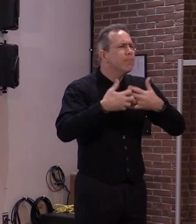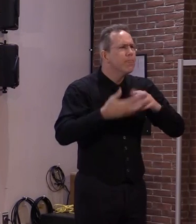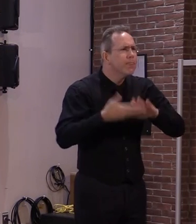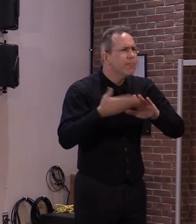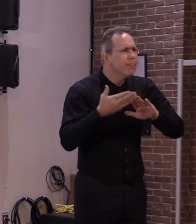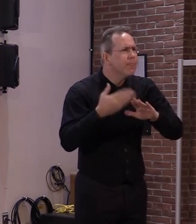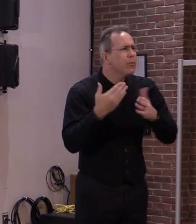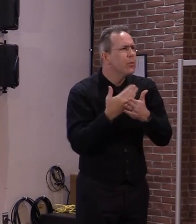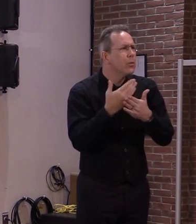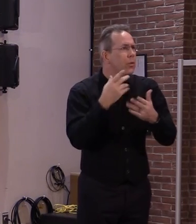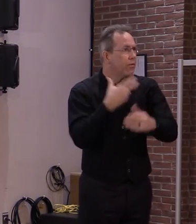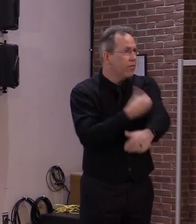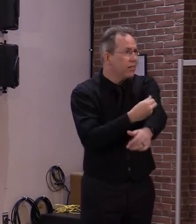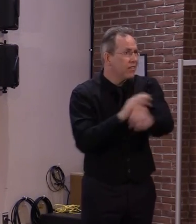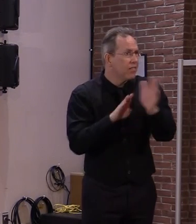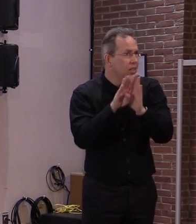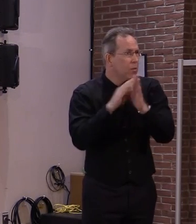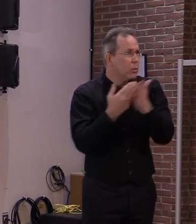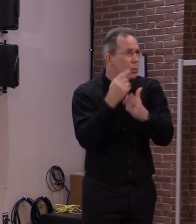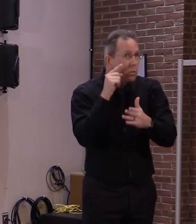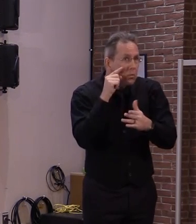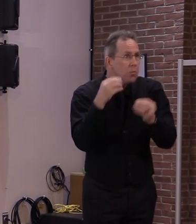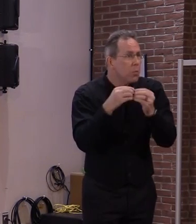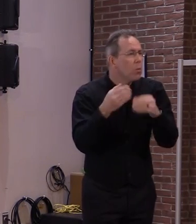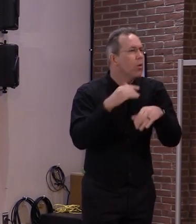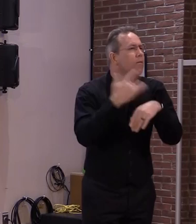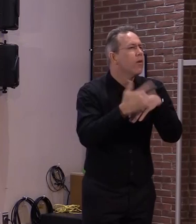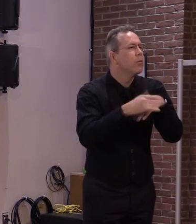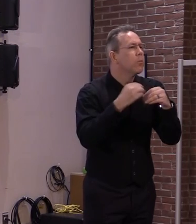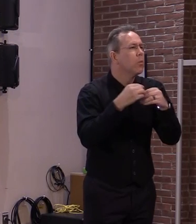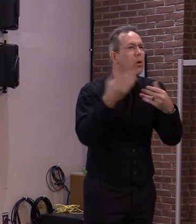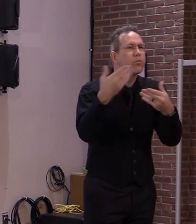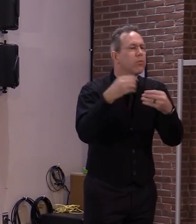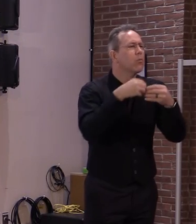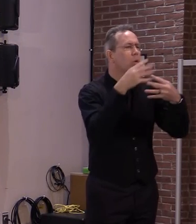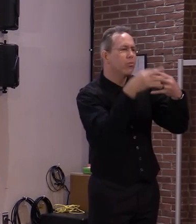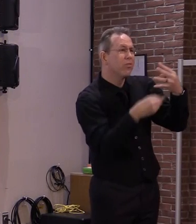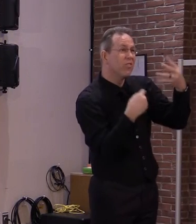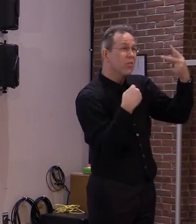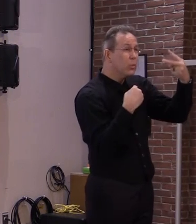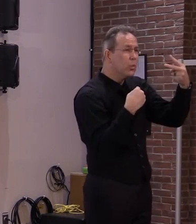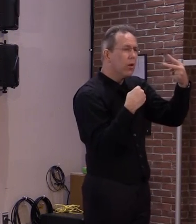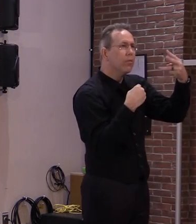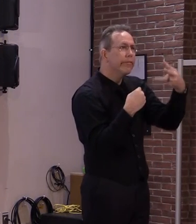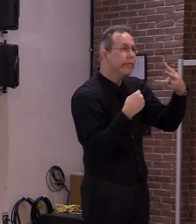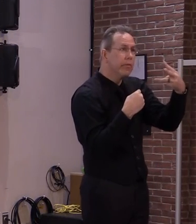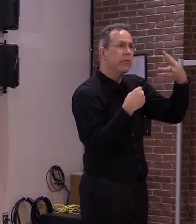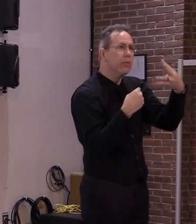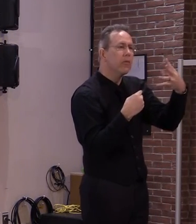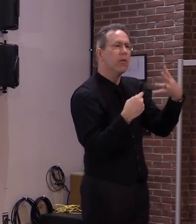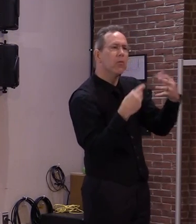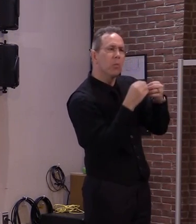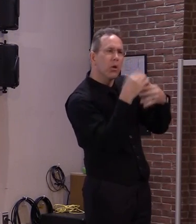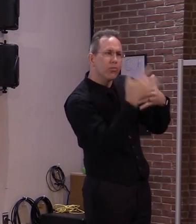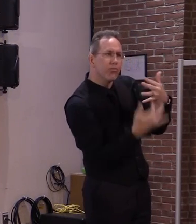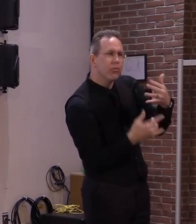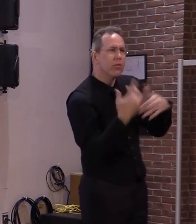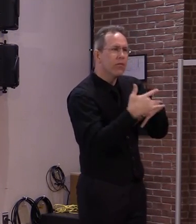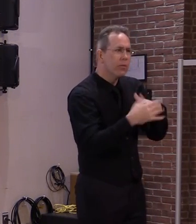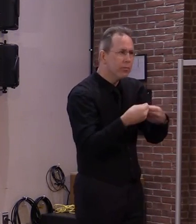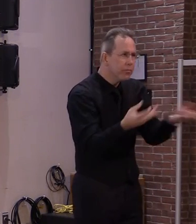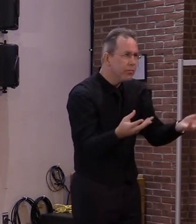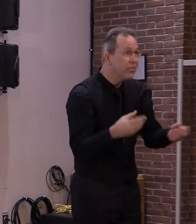like to share our progress with the community vaccination program. Over 91,000 Vermonters have been vaccinated